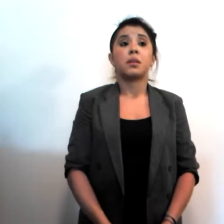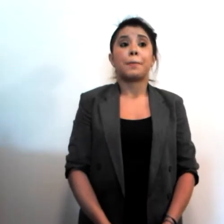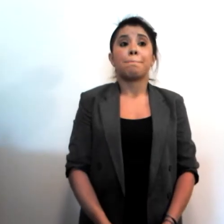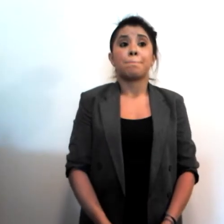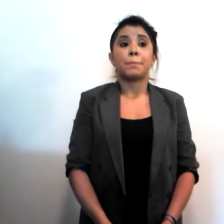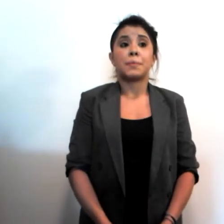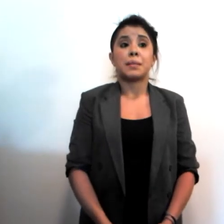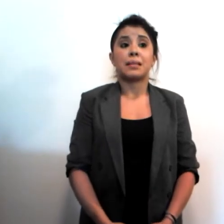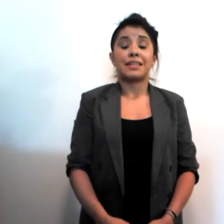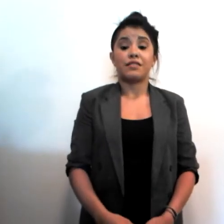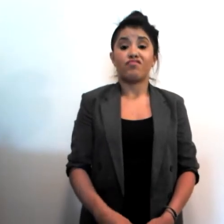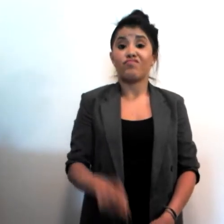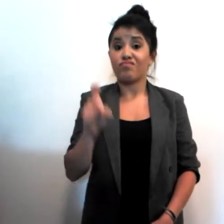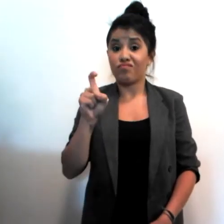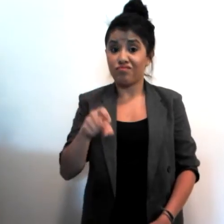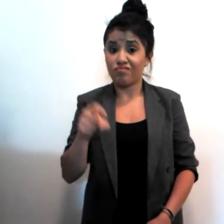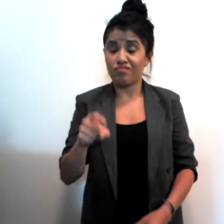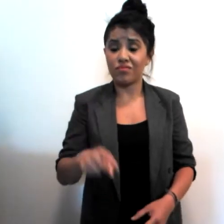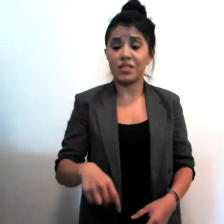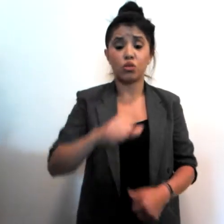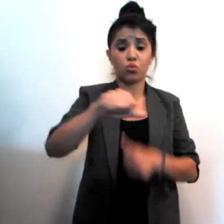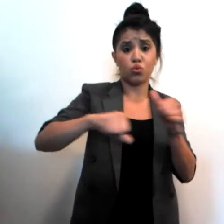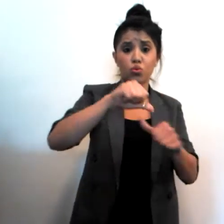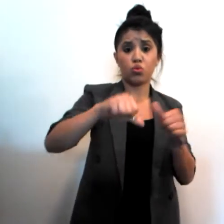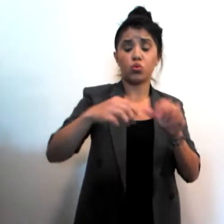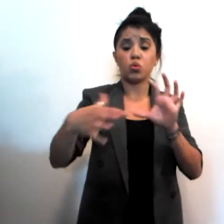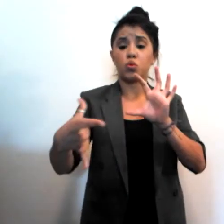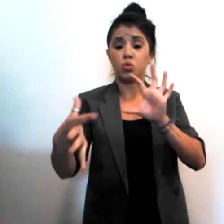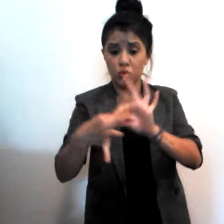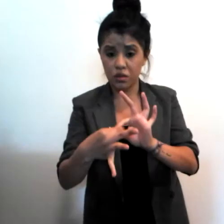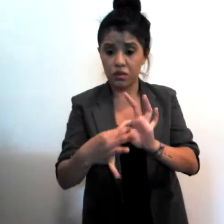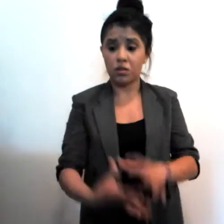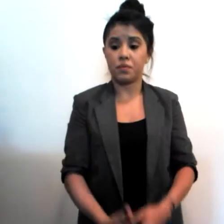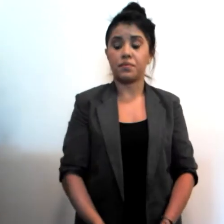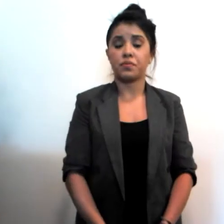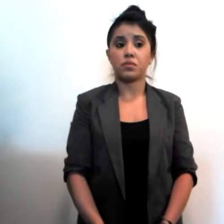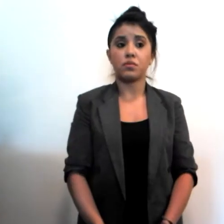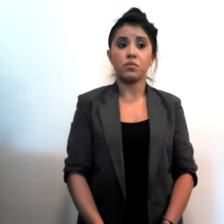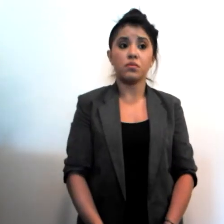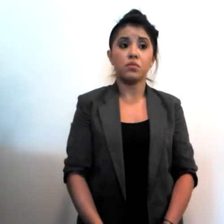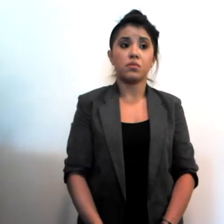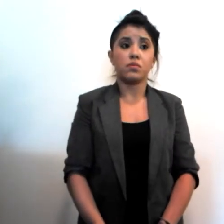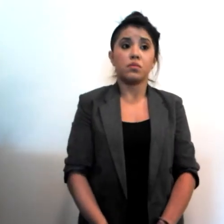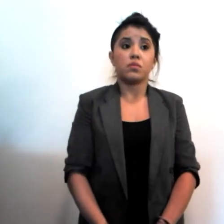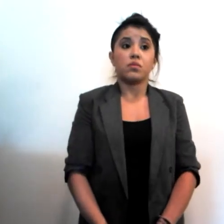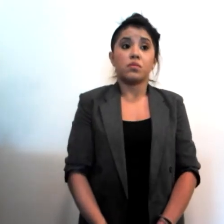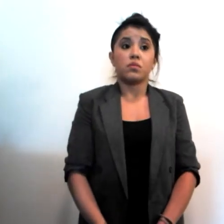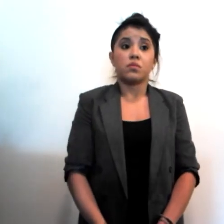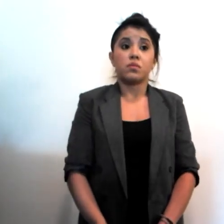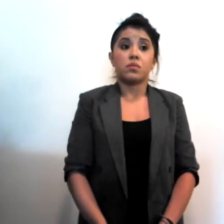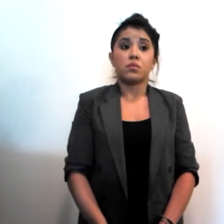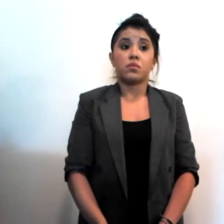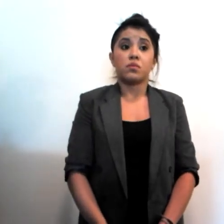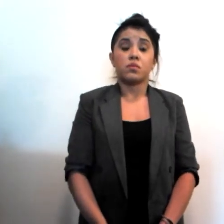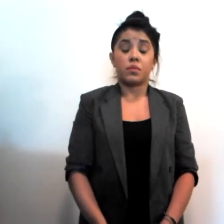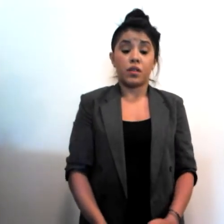setting. Peer relationships that exist between and among students who are deaf, hearing, and hard of